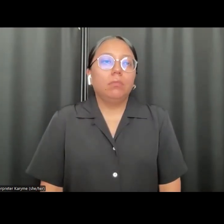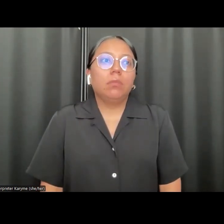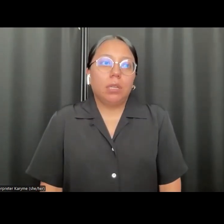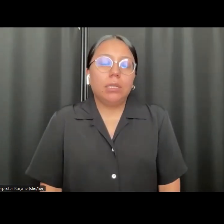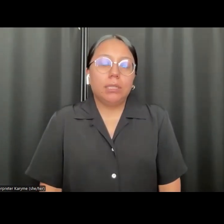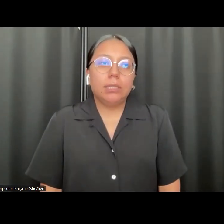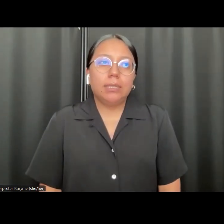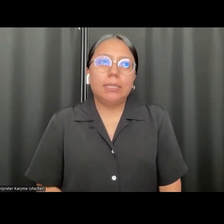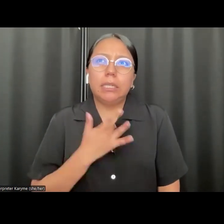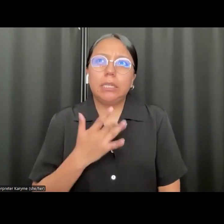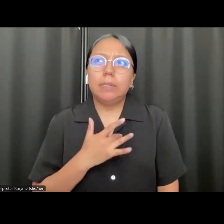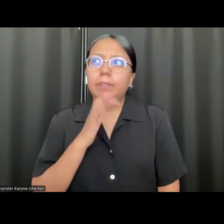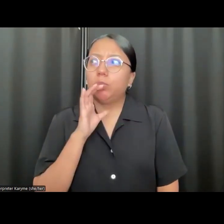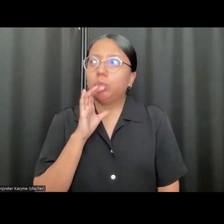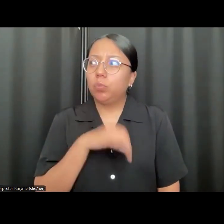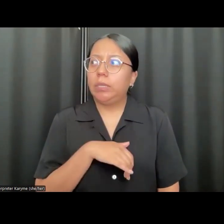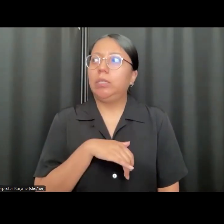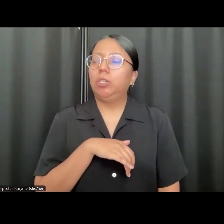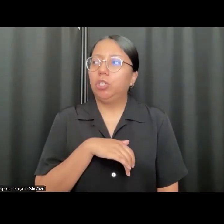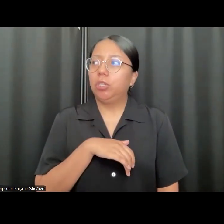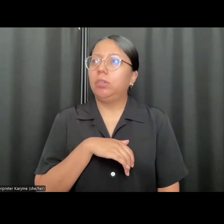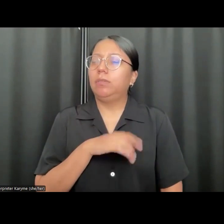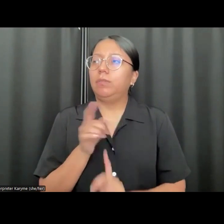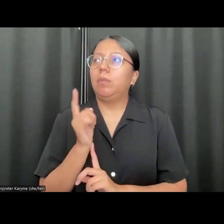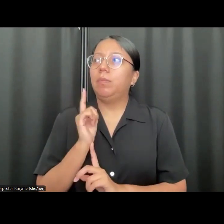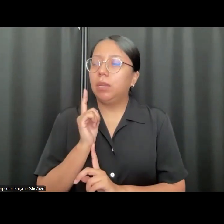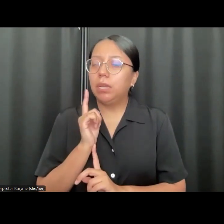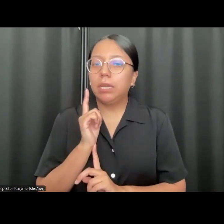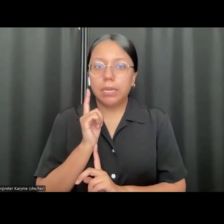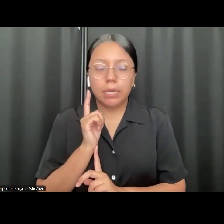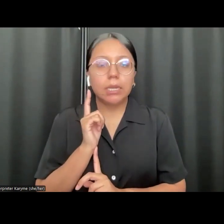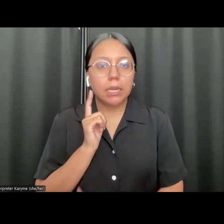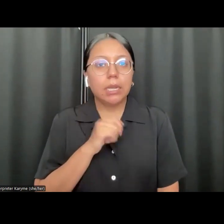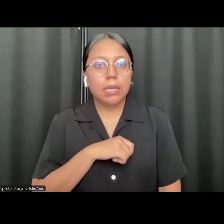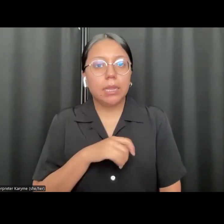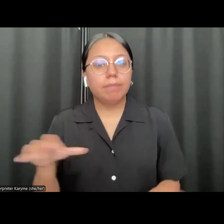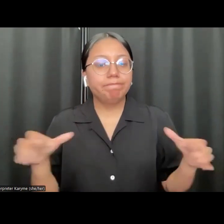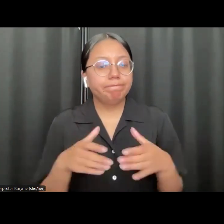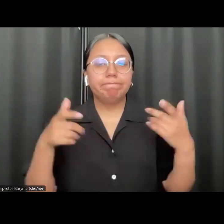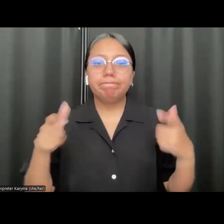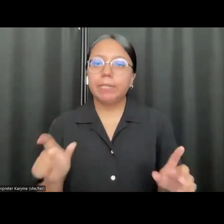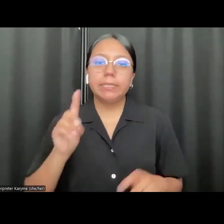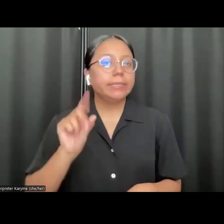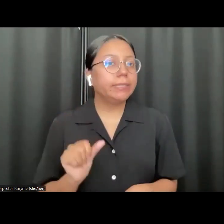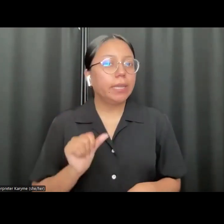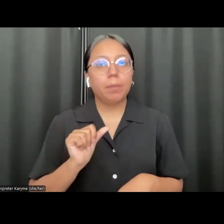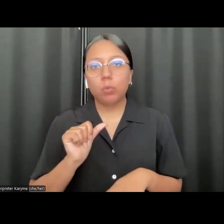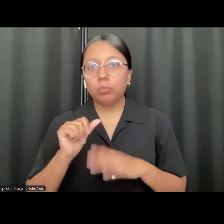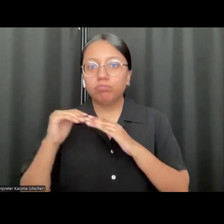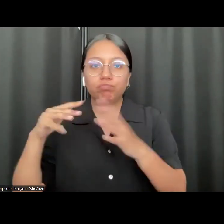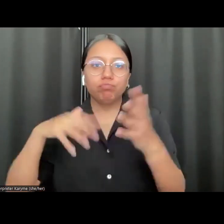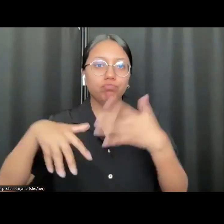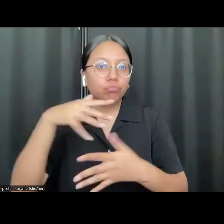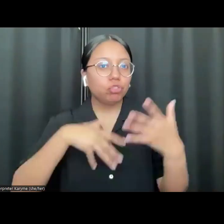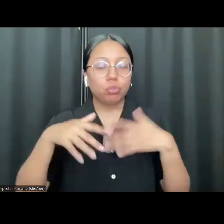being together, And it was going to be this big disabled social event. They found one of the only spaces in New York that has